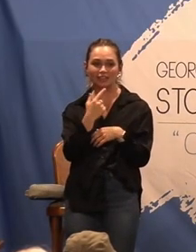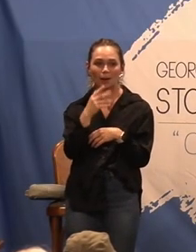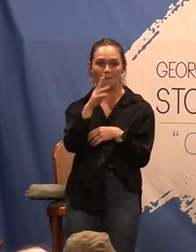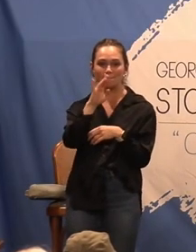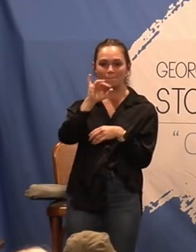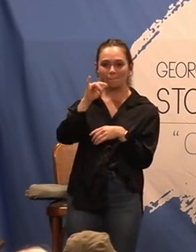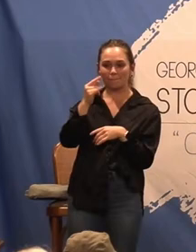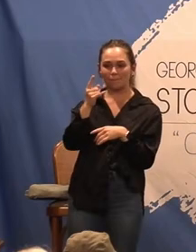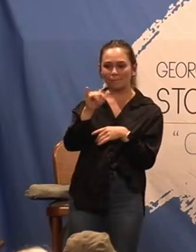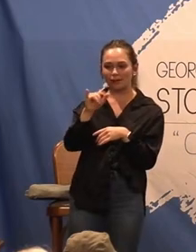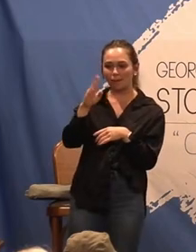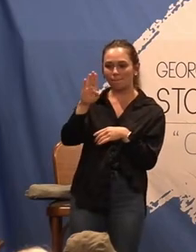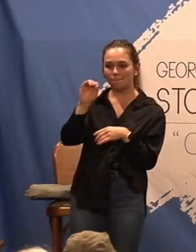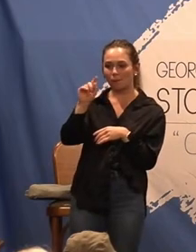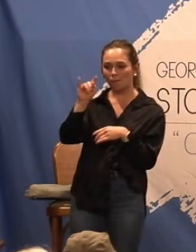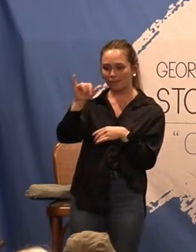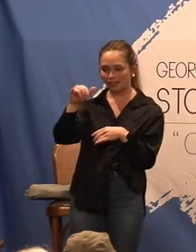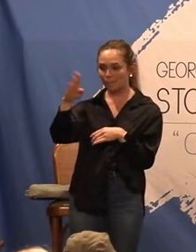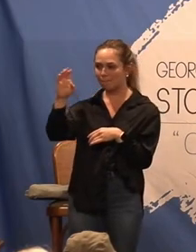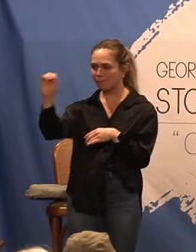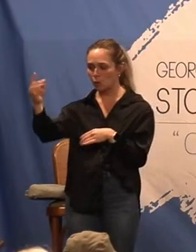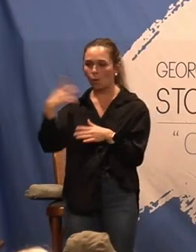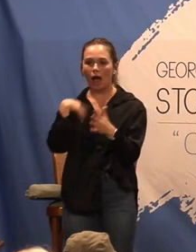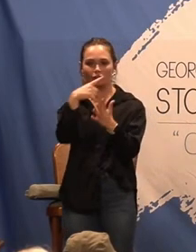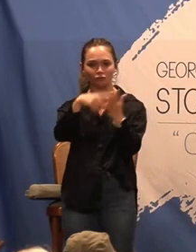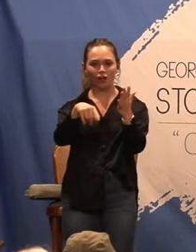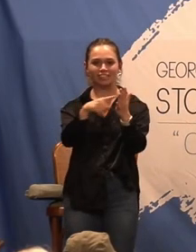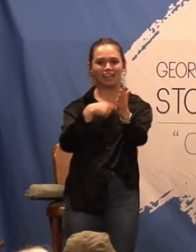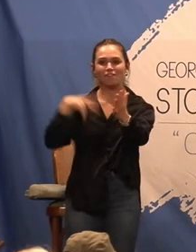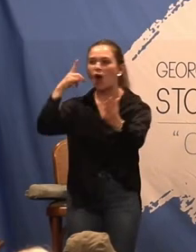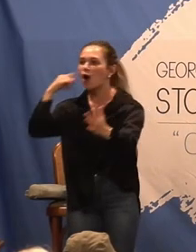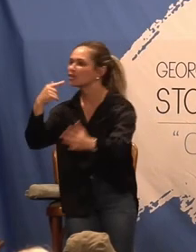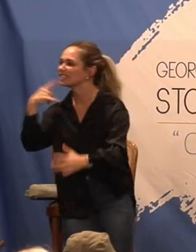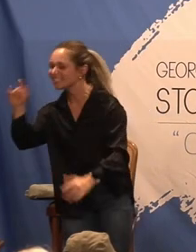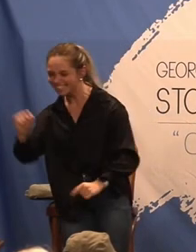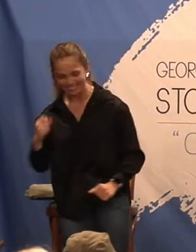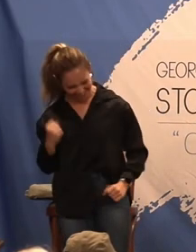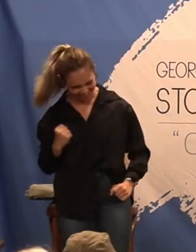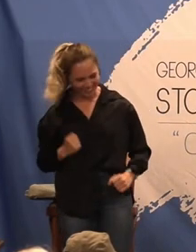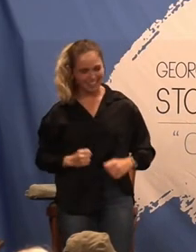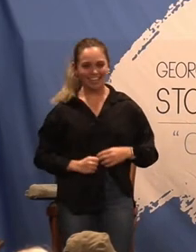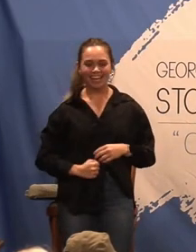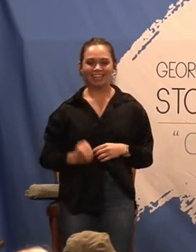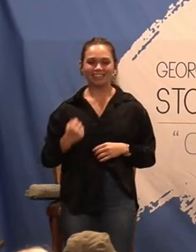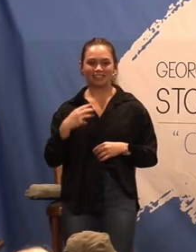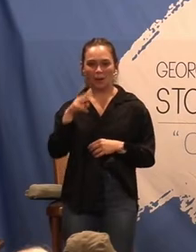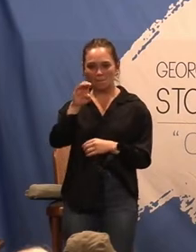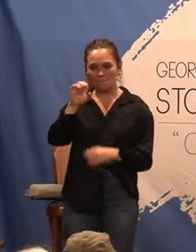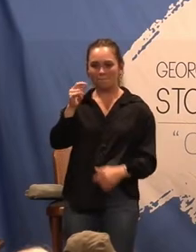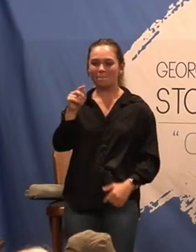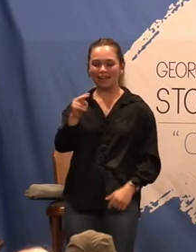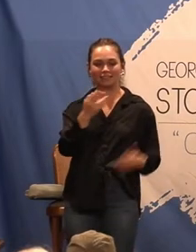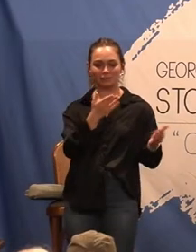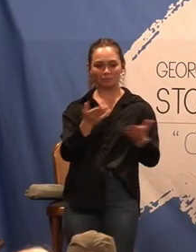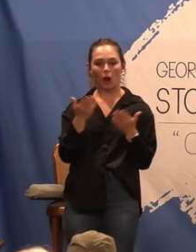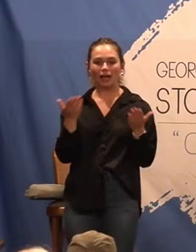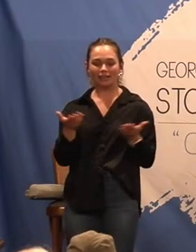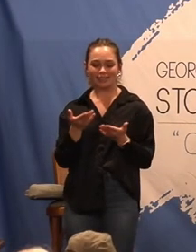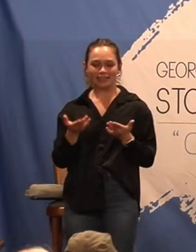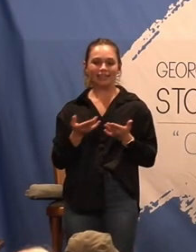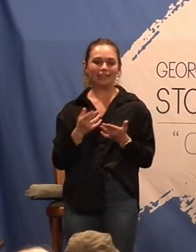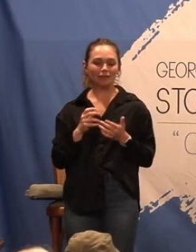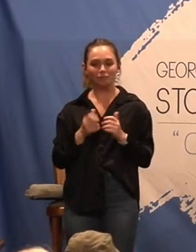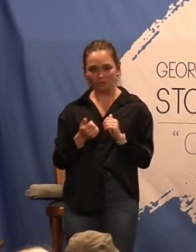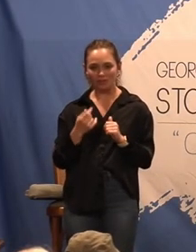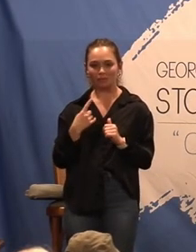boppity boo, oh, don't cross that one off the bucket list. I finally heard her say it. So Megan is brought to our festival by